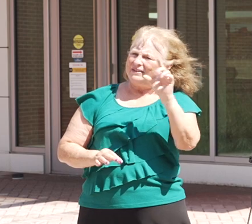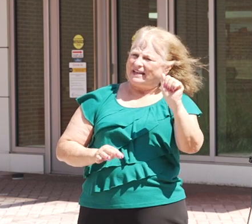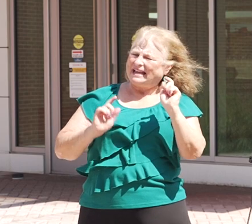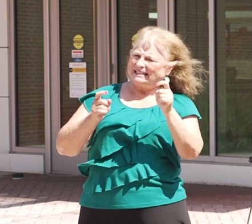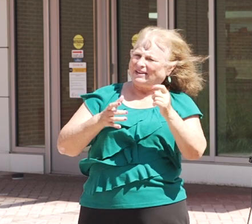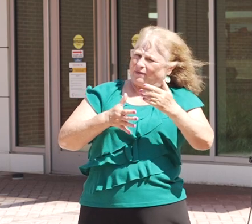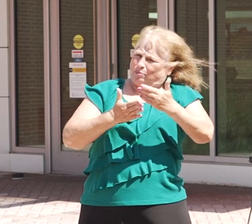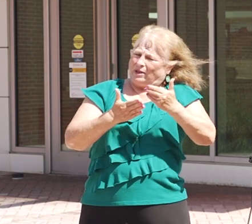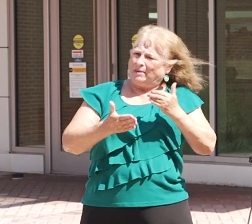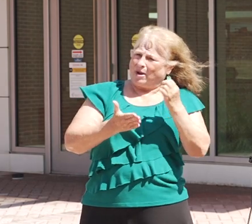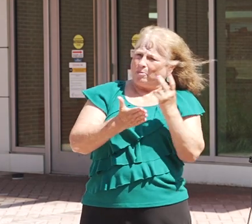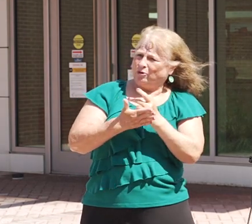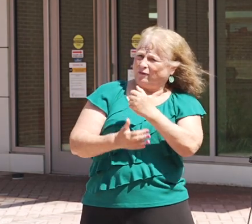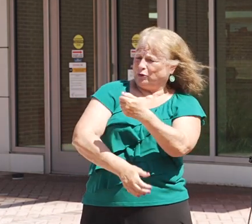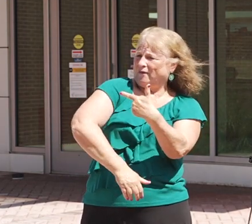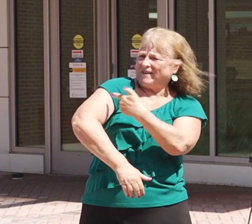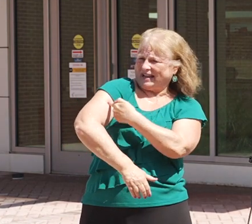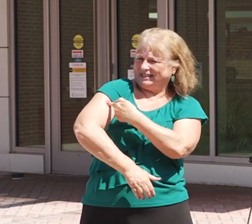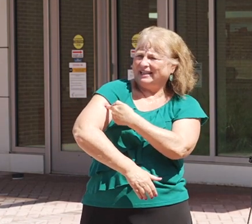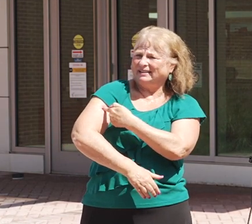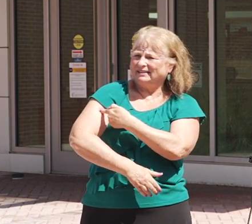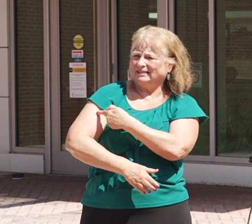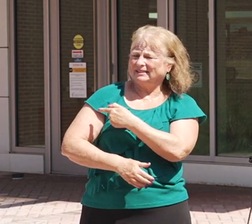given preliminary approval to vaccines,